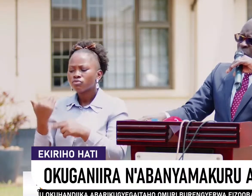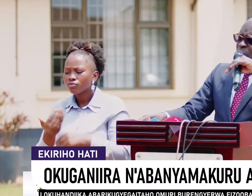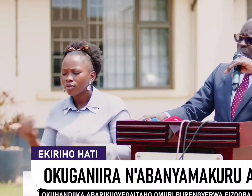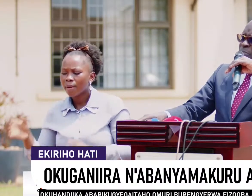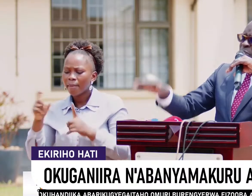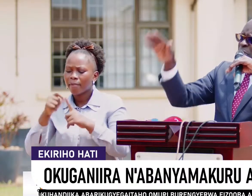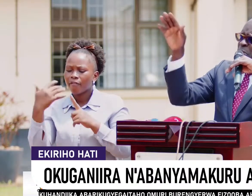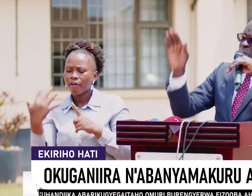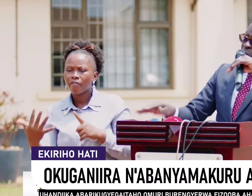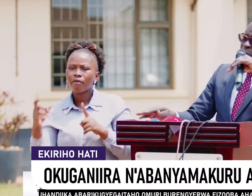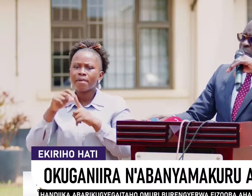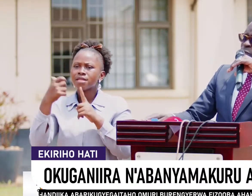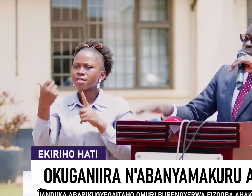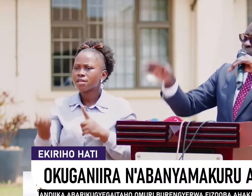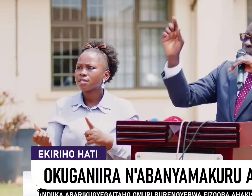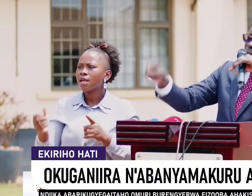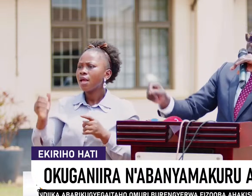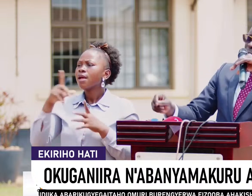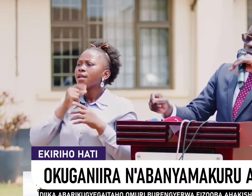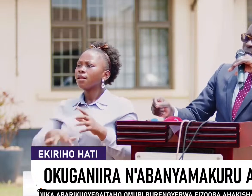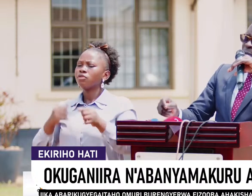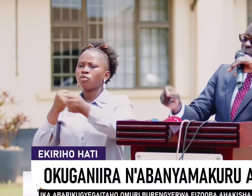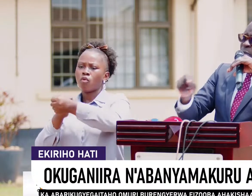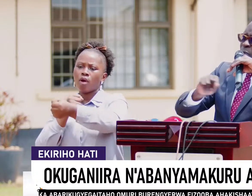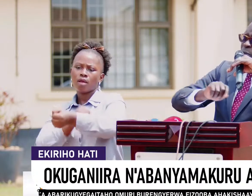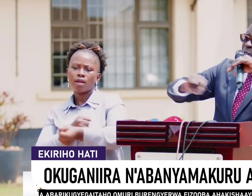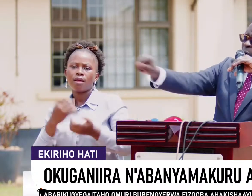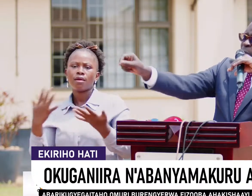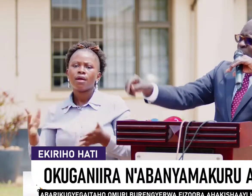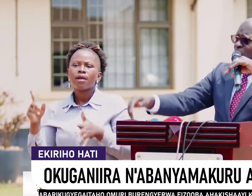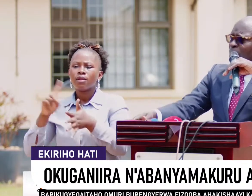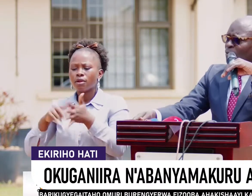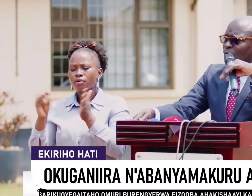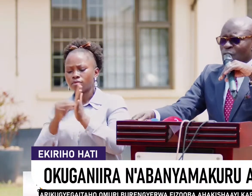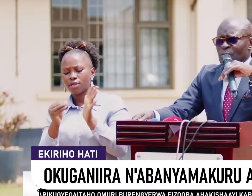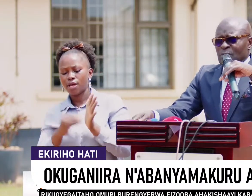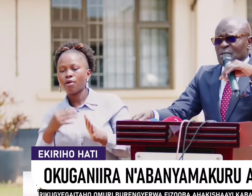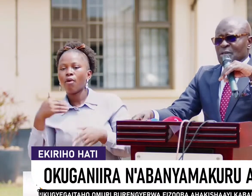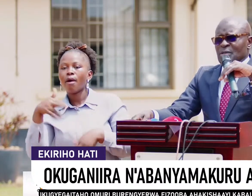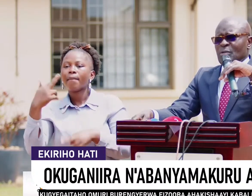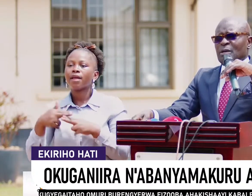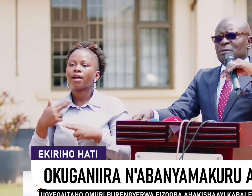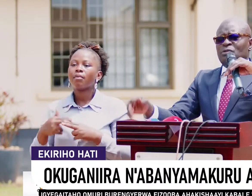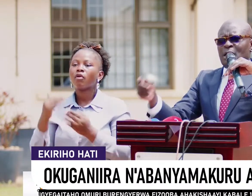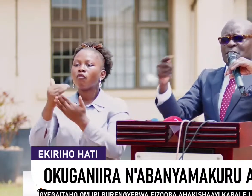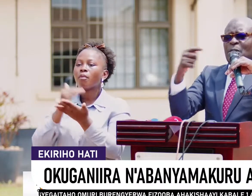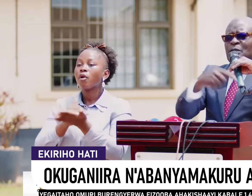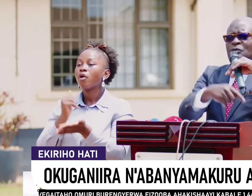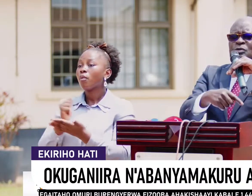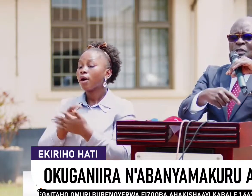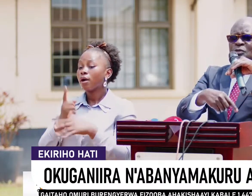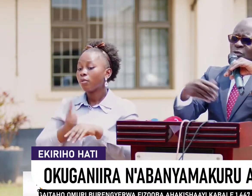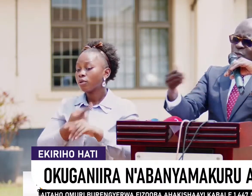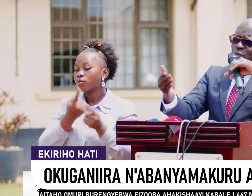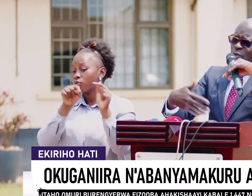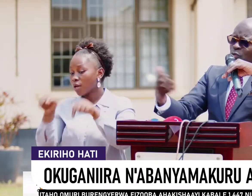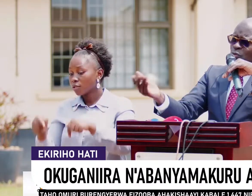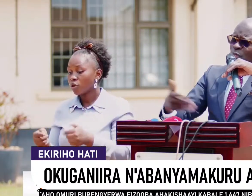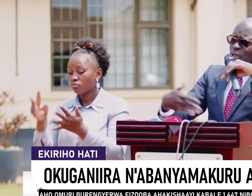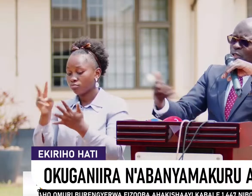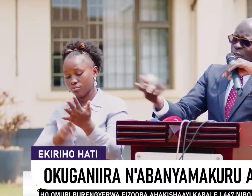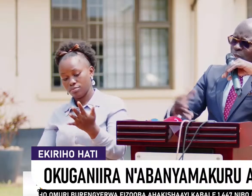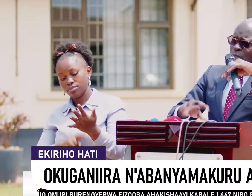P5 ba P6 dadi tukuwagira n'oteeka amanya gaabwe ku foomu kubanga tunajjawa